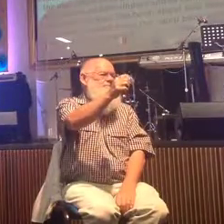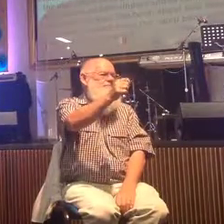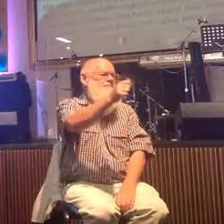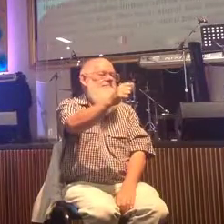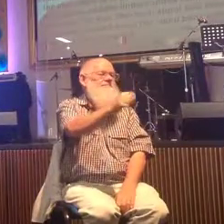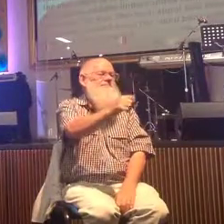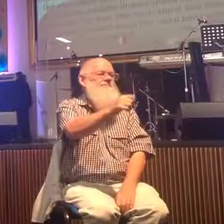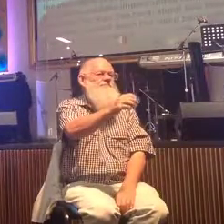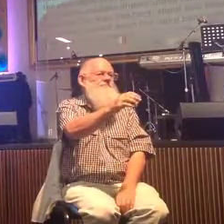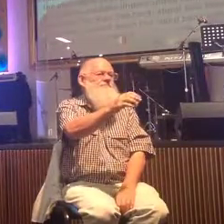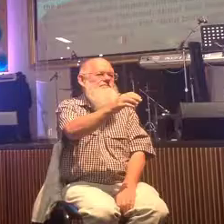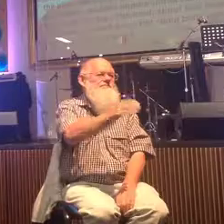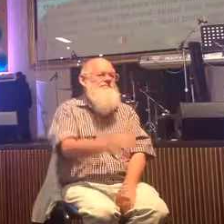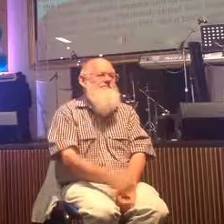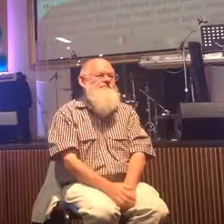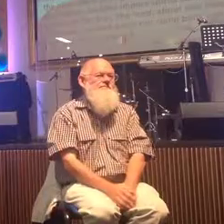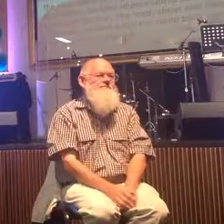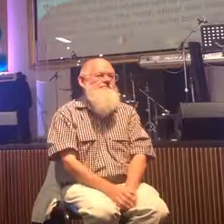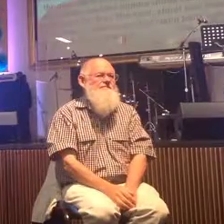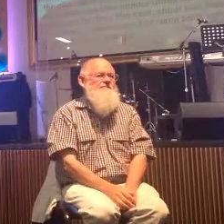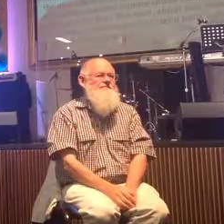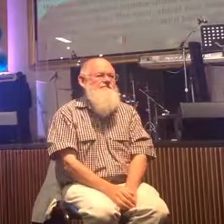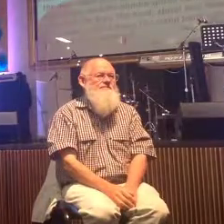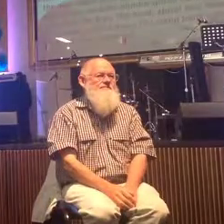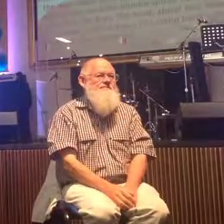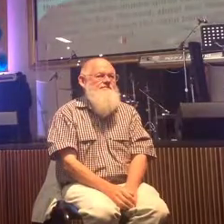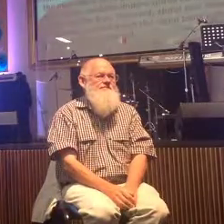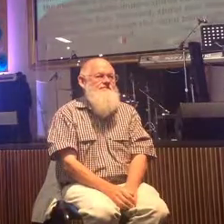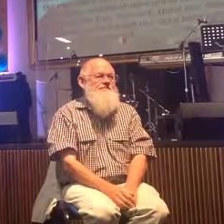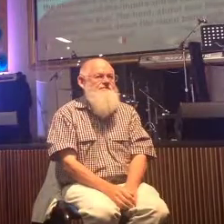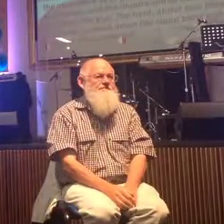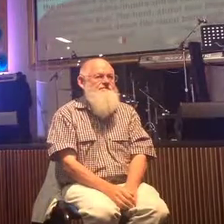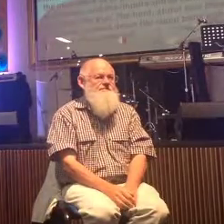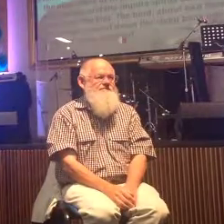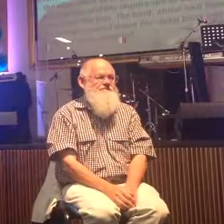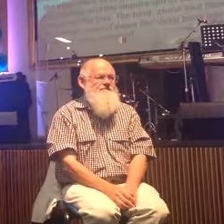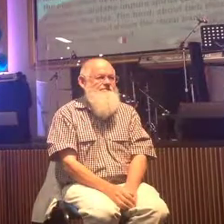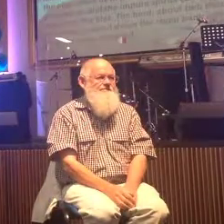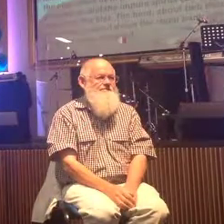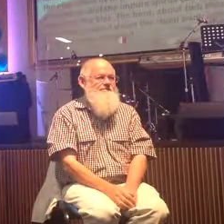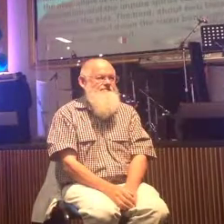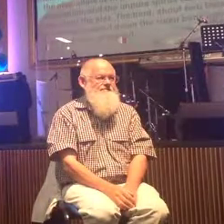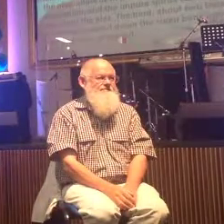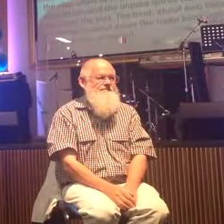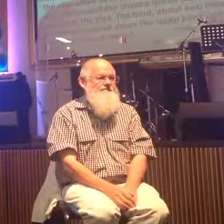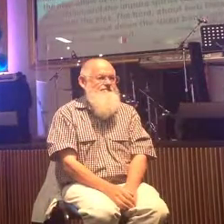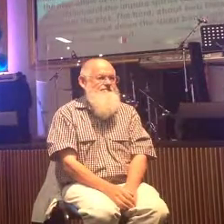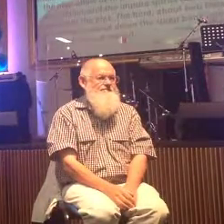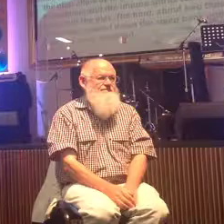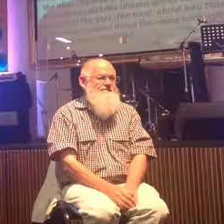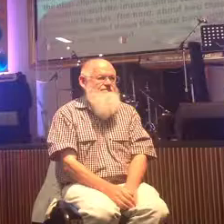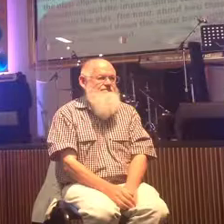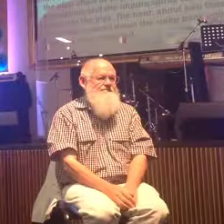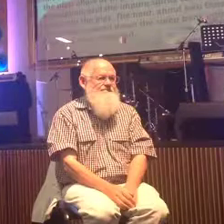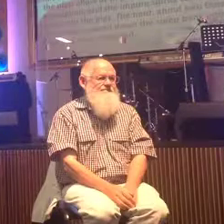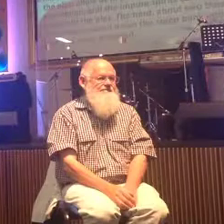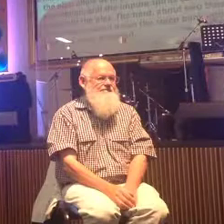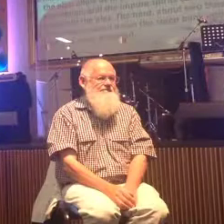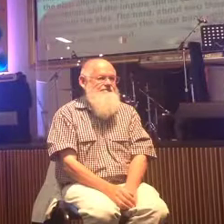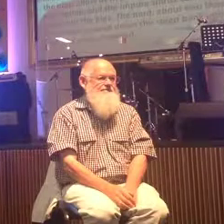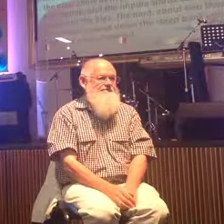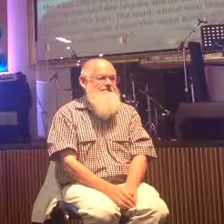"My name is Legion," he replied, "for we are many." And he begged Jesus again and again not to send him out of the area. A large herd of pigs was